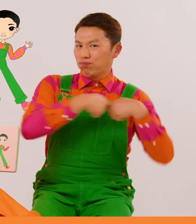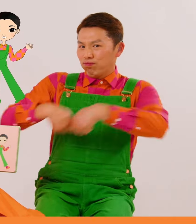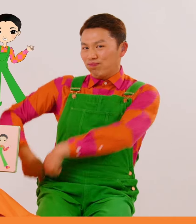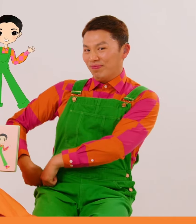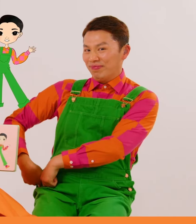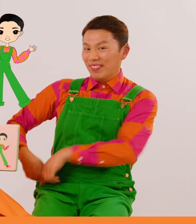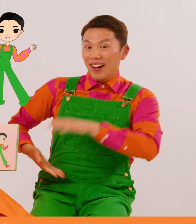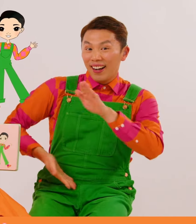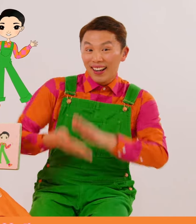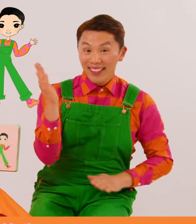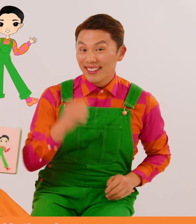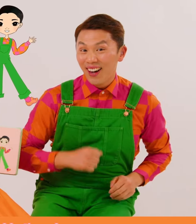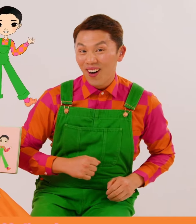Seatbelts on! Let's go!